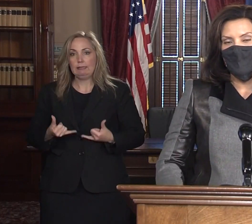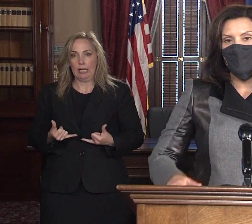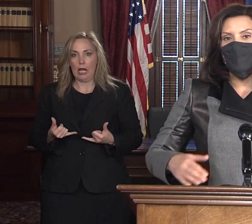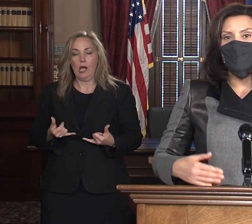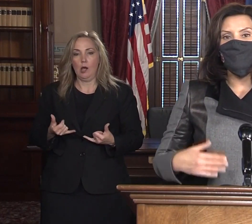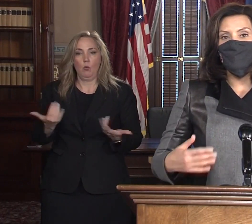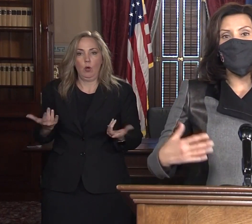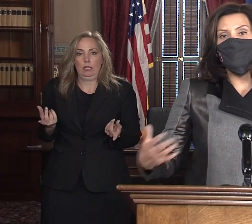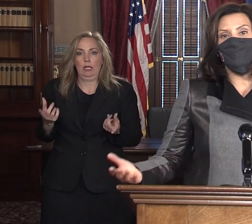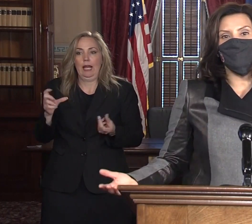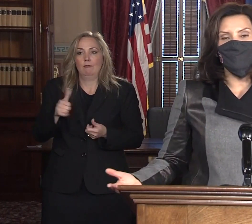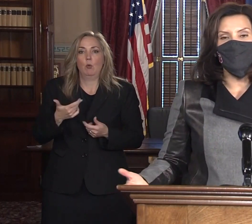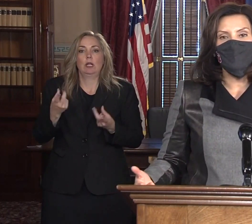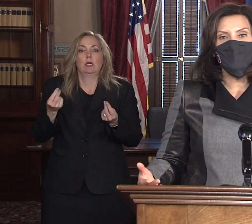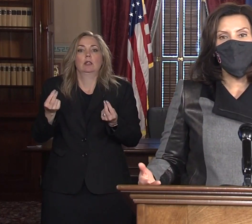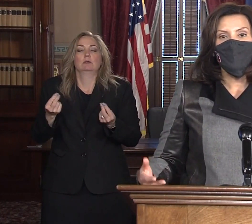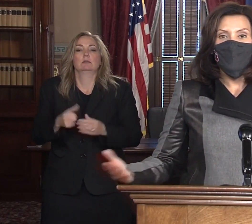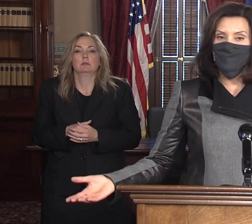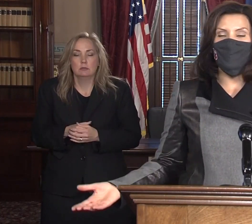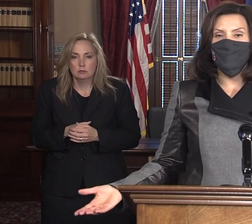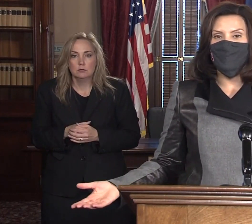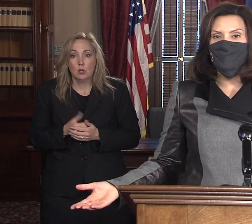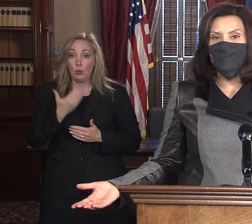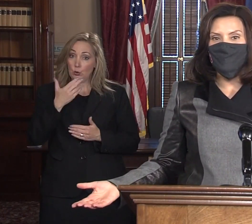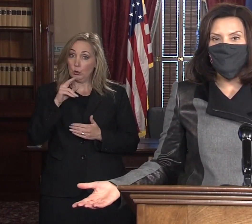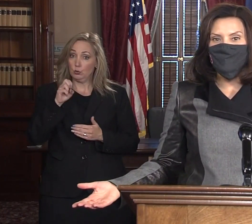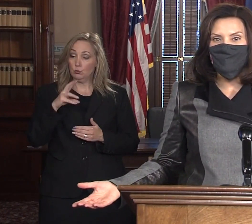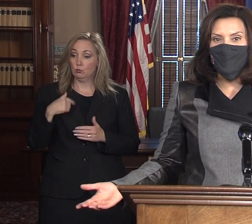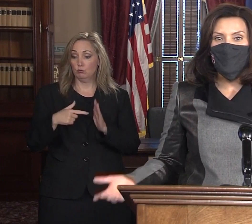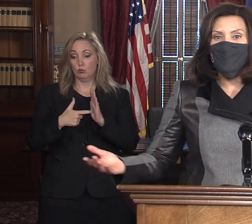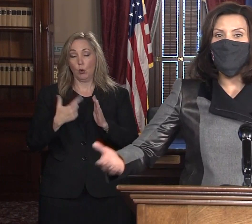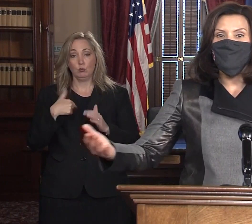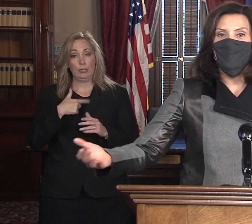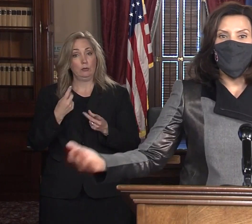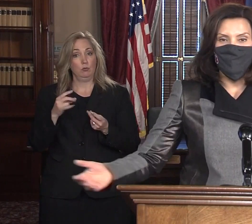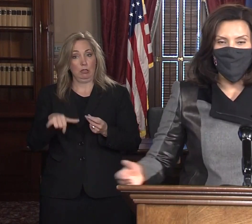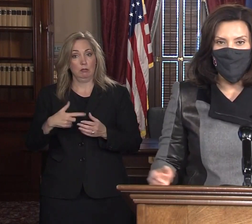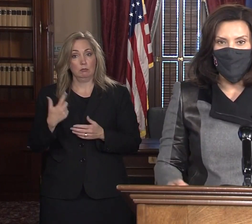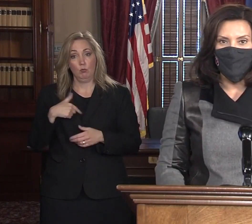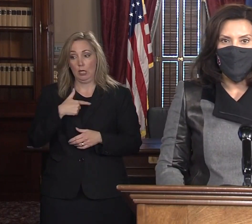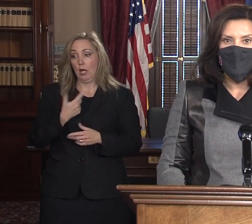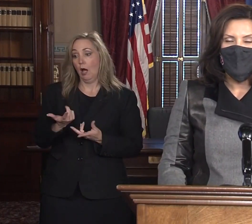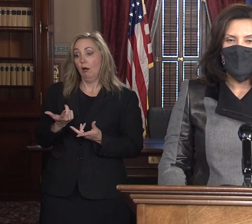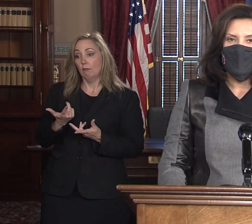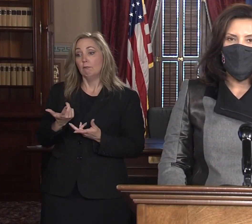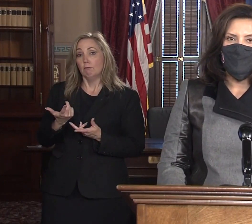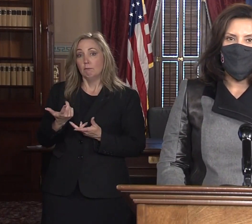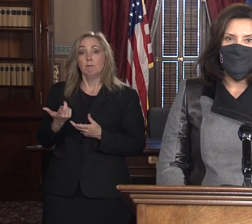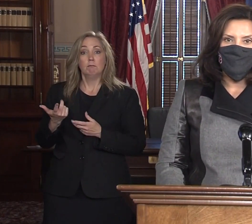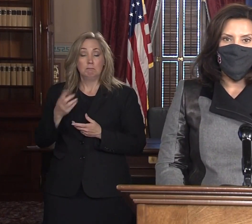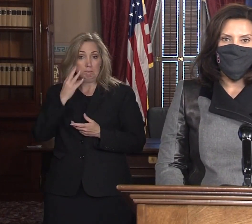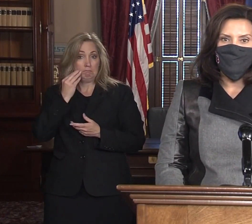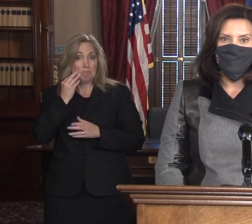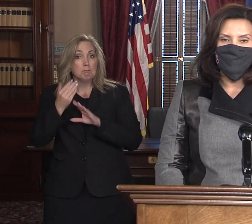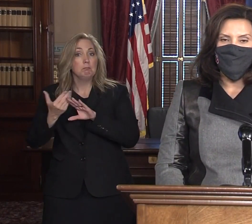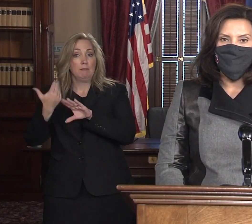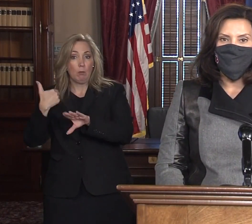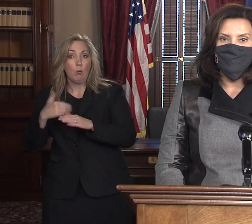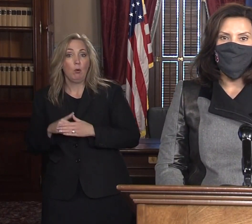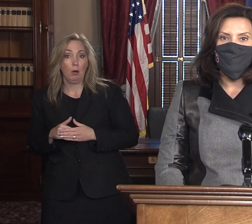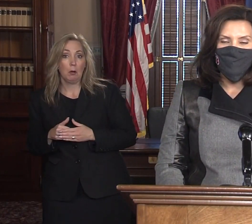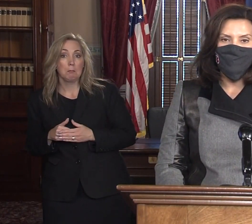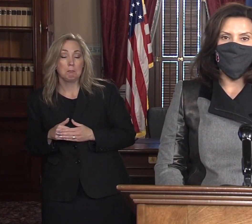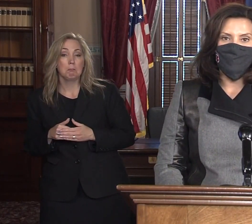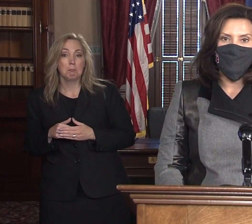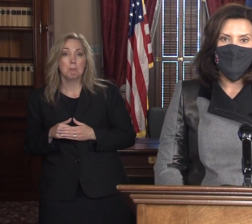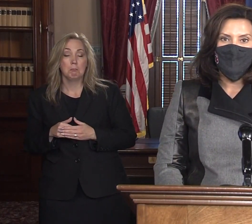challenge. The good news is we have shown we can do this. We have done it before. And at this juncture, it's